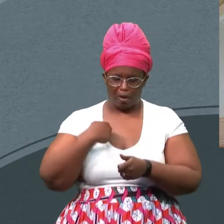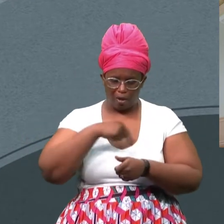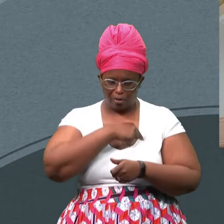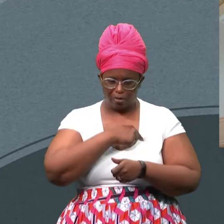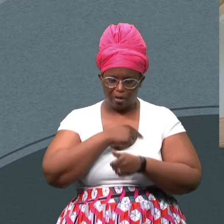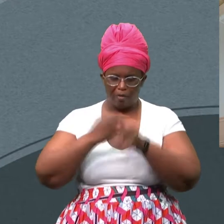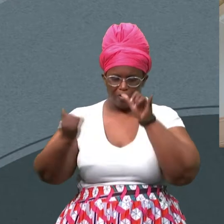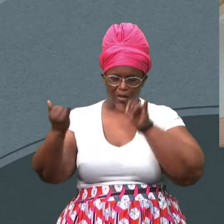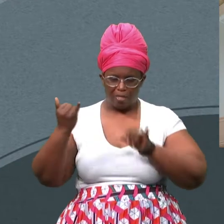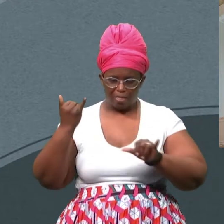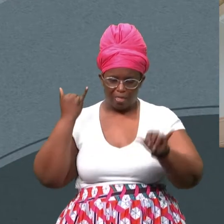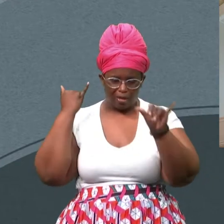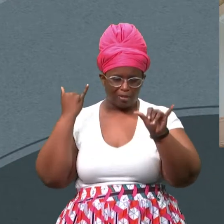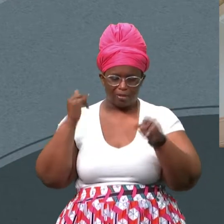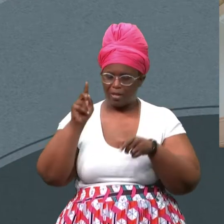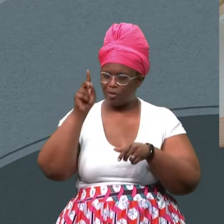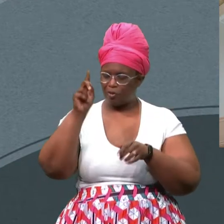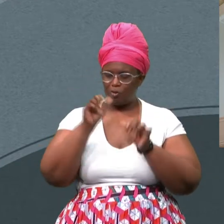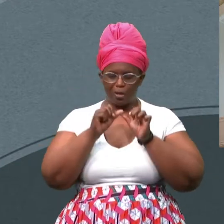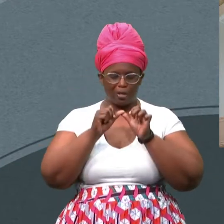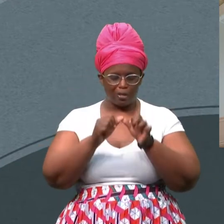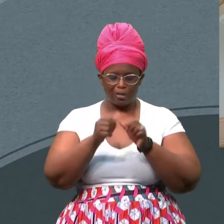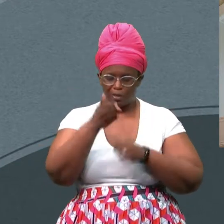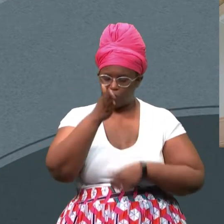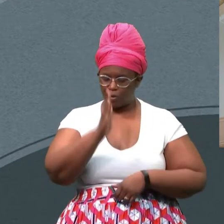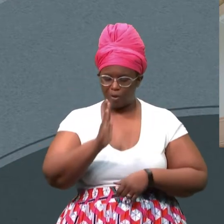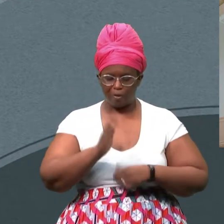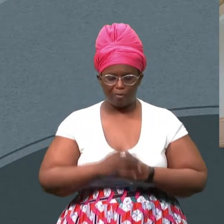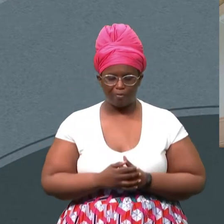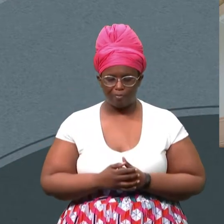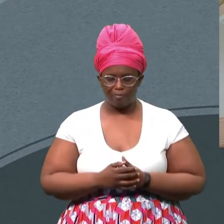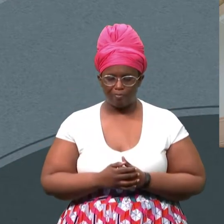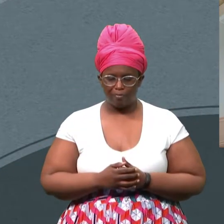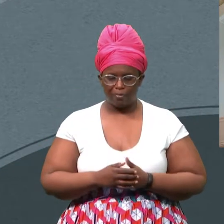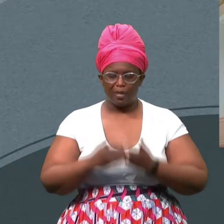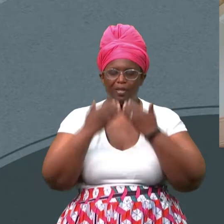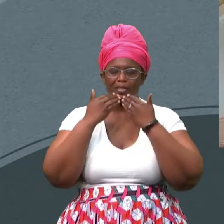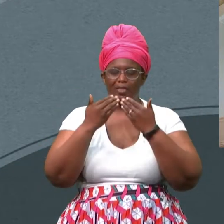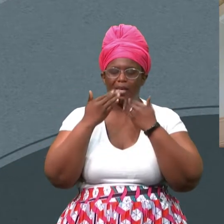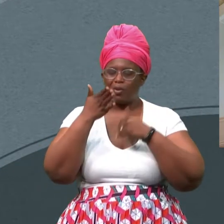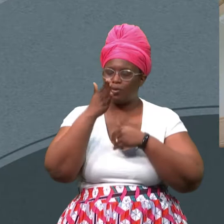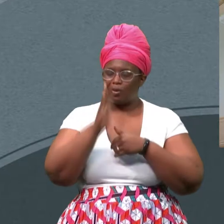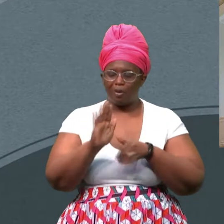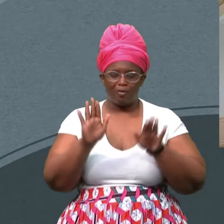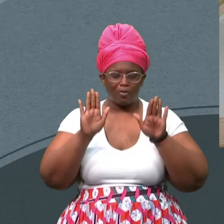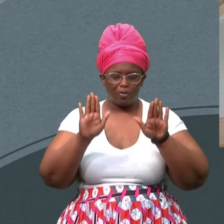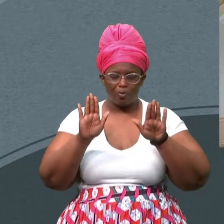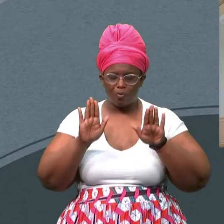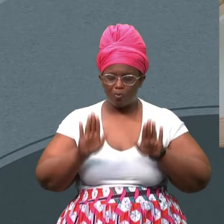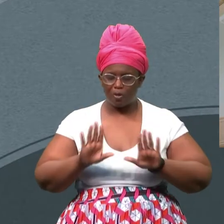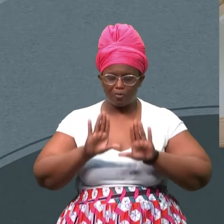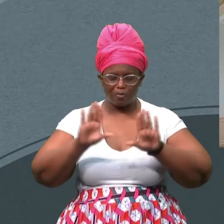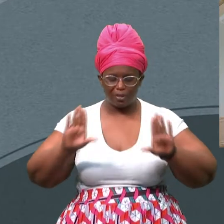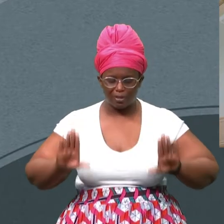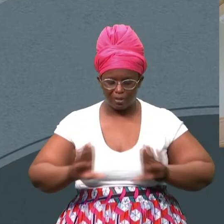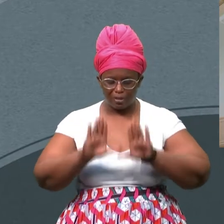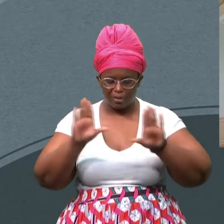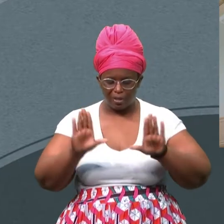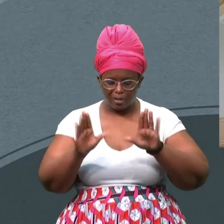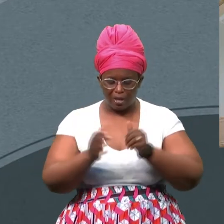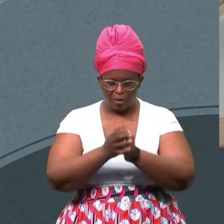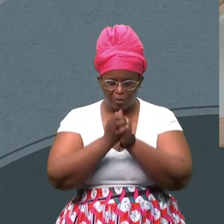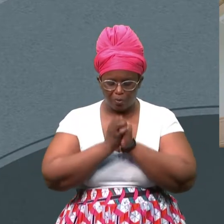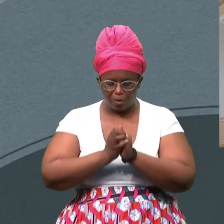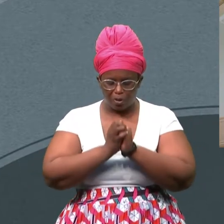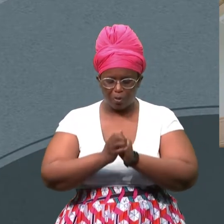you never cease to be God. Thank you for this wonderful Sunday worship.